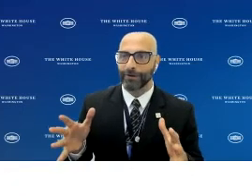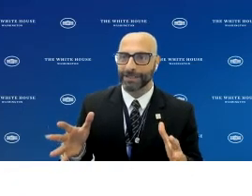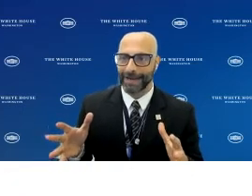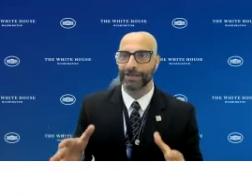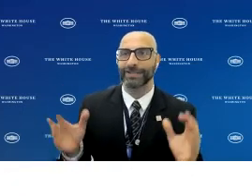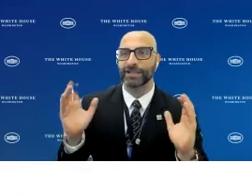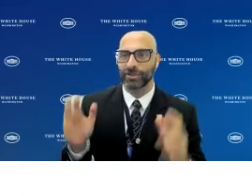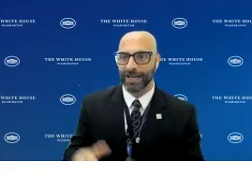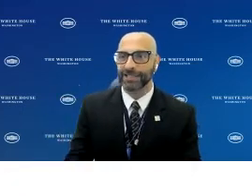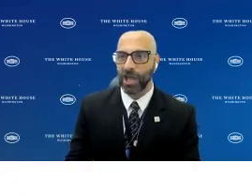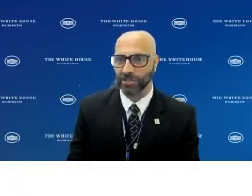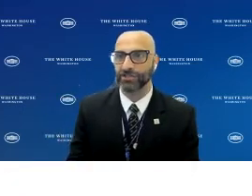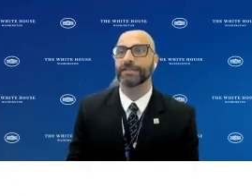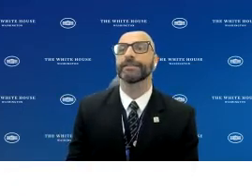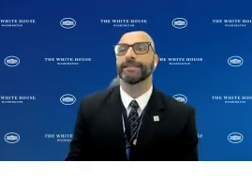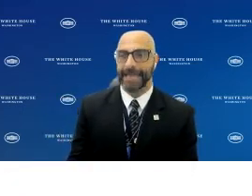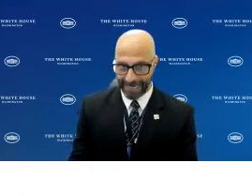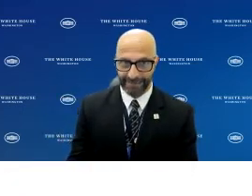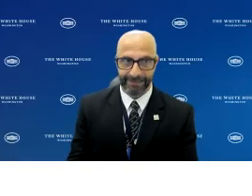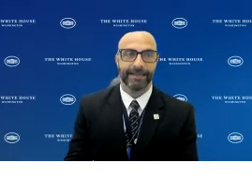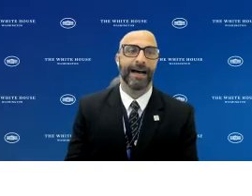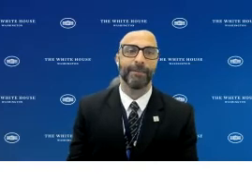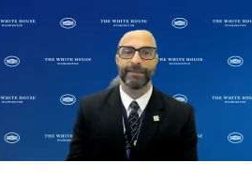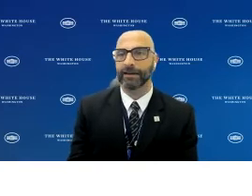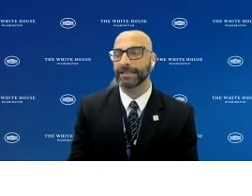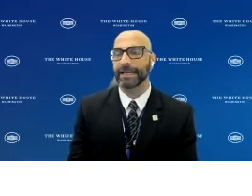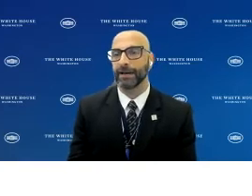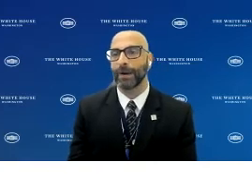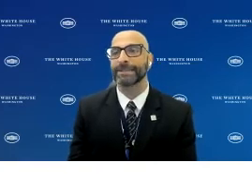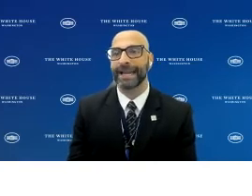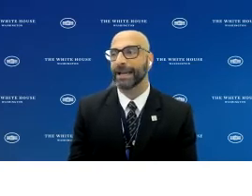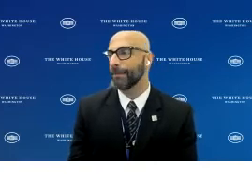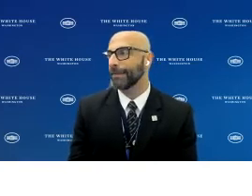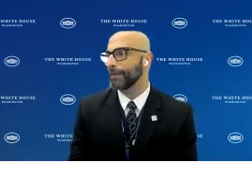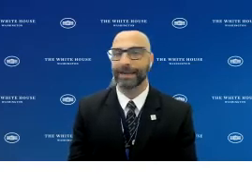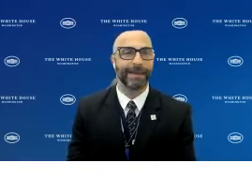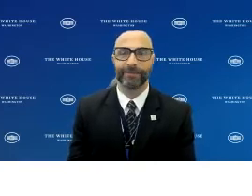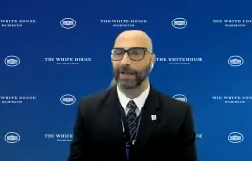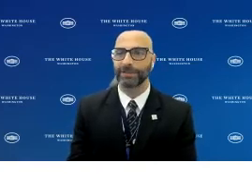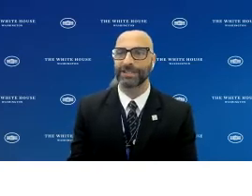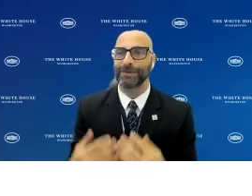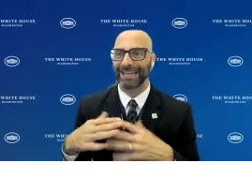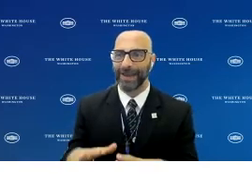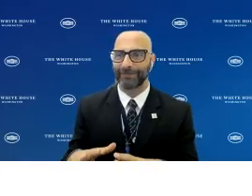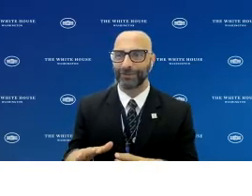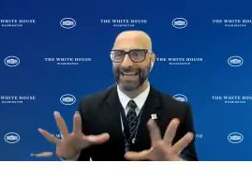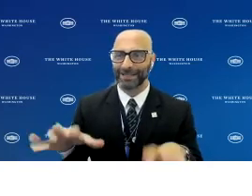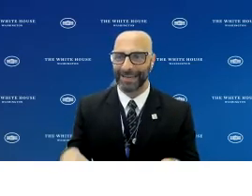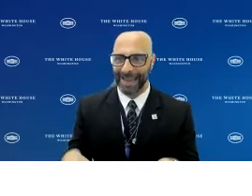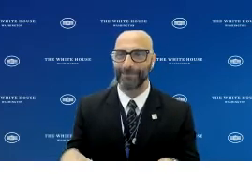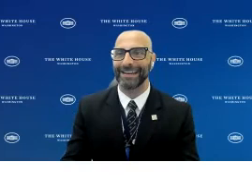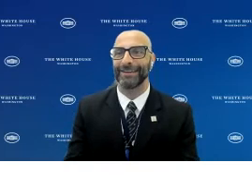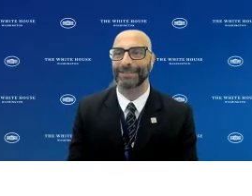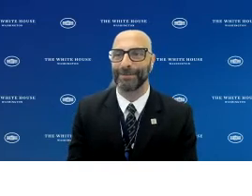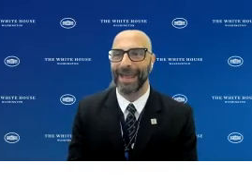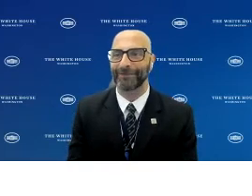The micro strategies just launched today. There is a website that we can make available to you. I don't have